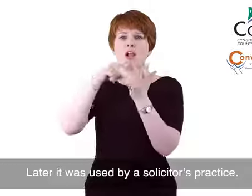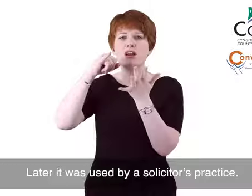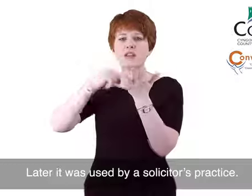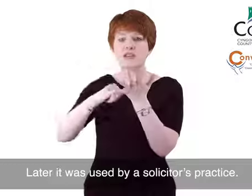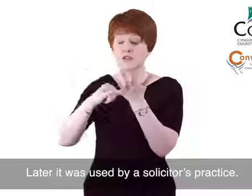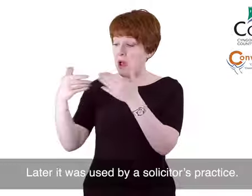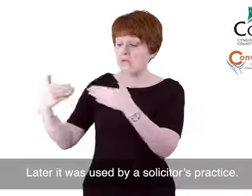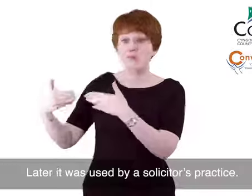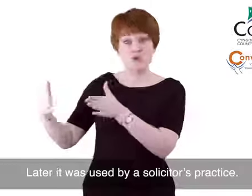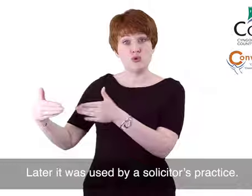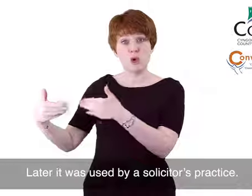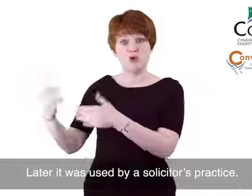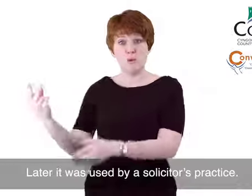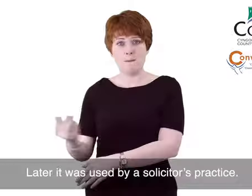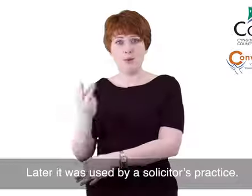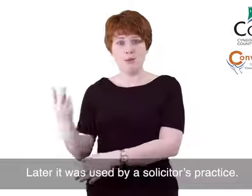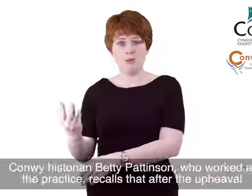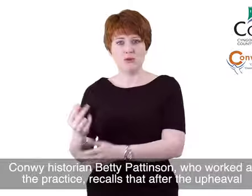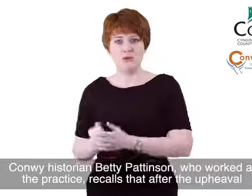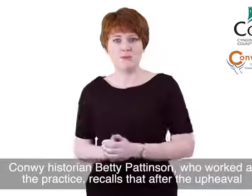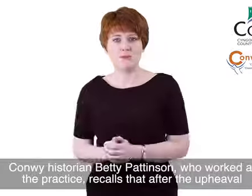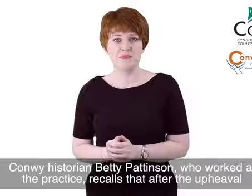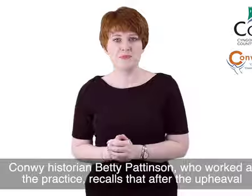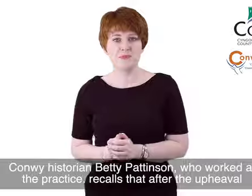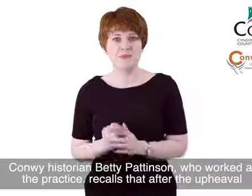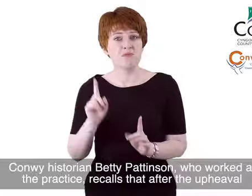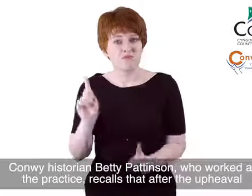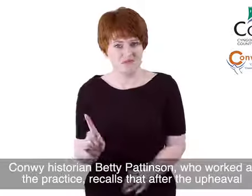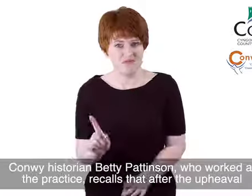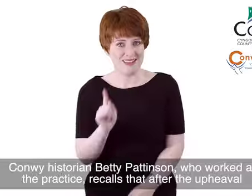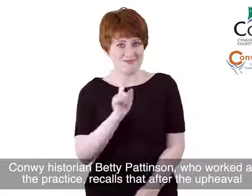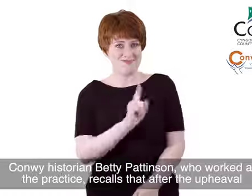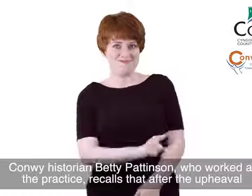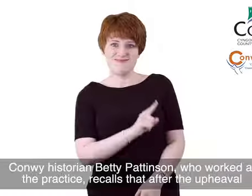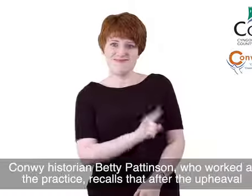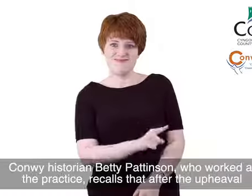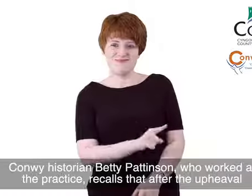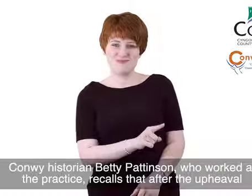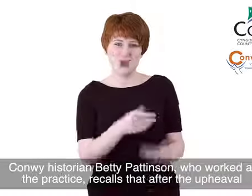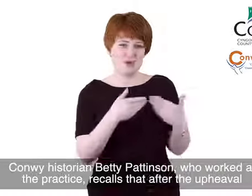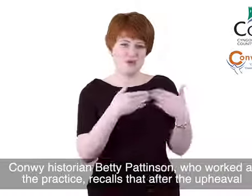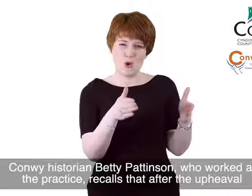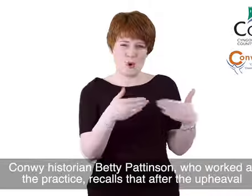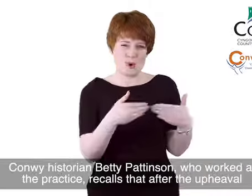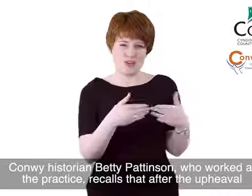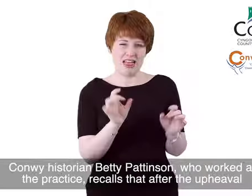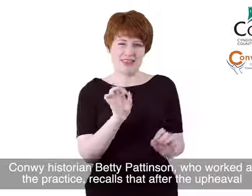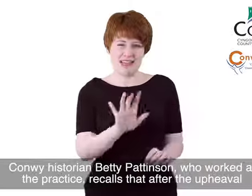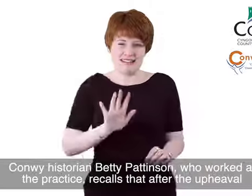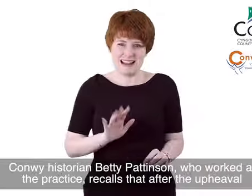by a solicitor's practice. Conwy historian Betty Patterson, who worked at the practice, recalls that after the upheaval